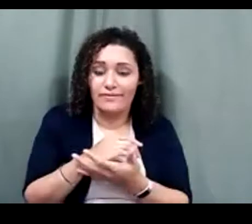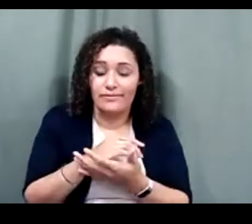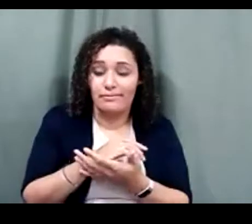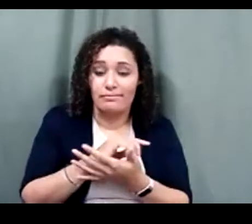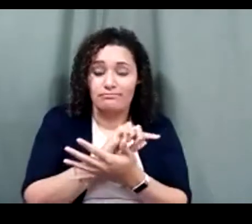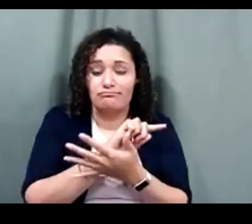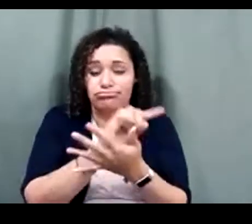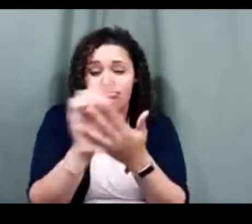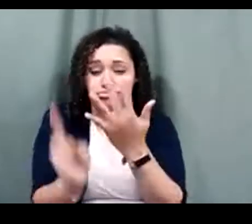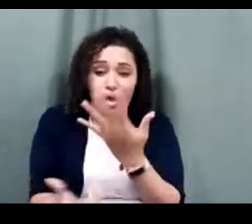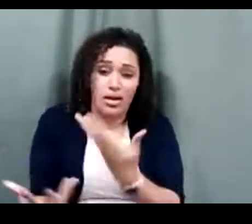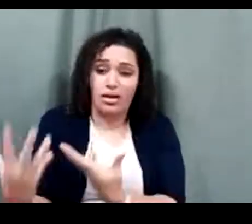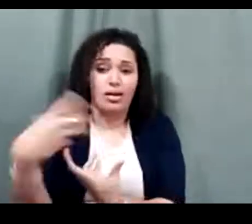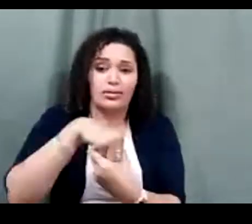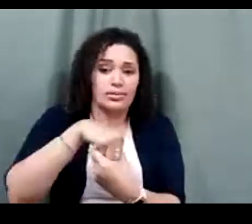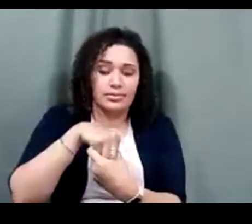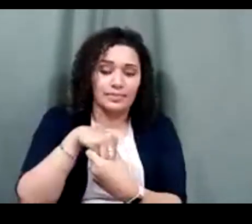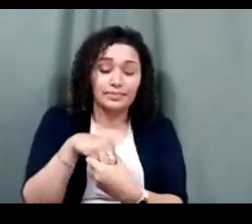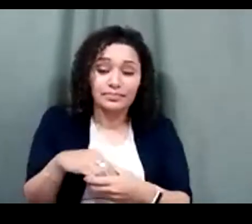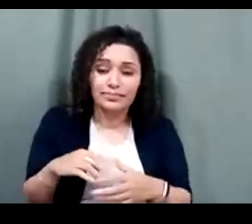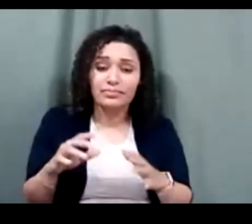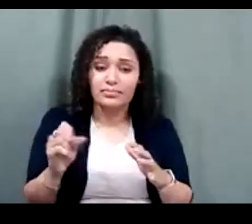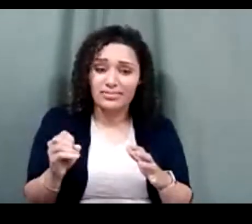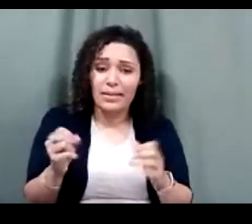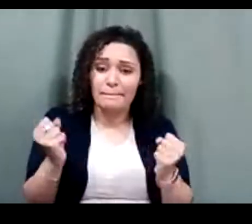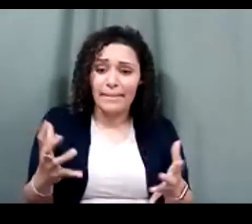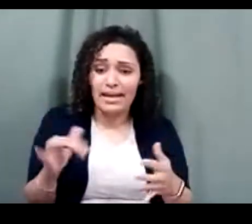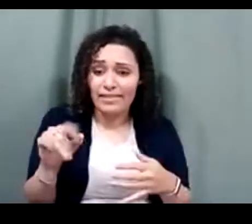different stuff in there. And many of the yeast,